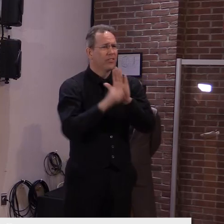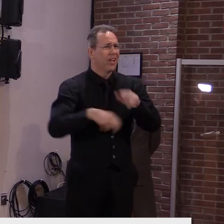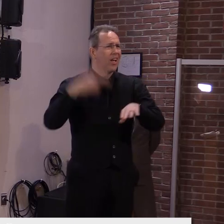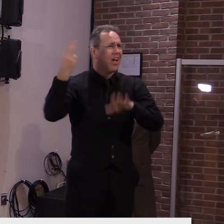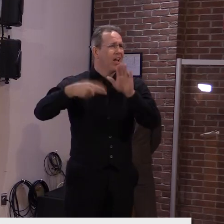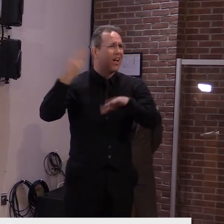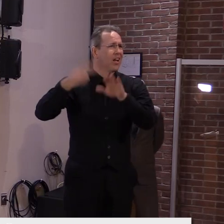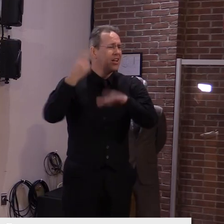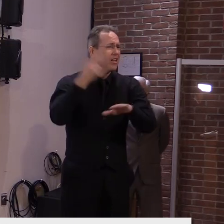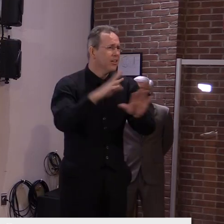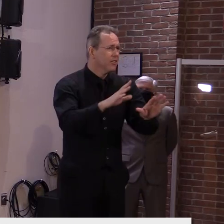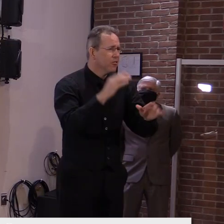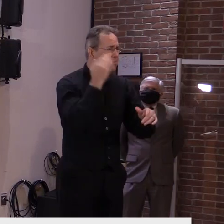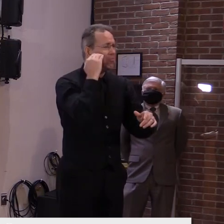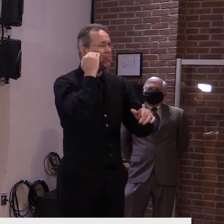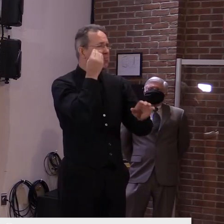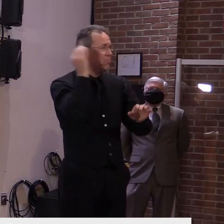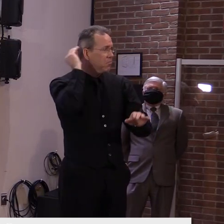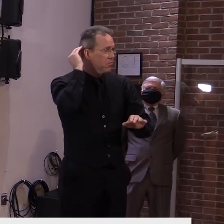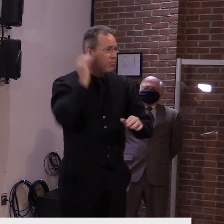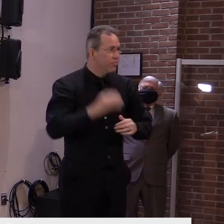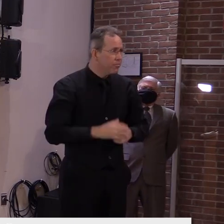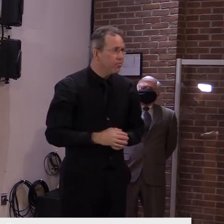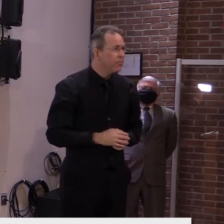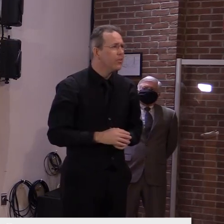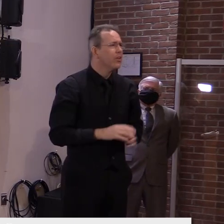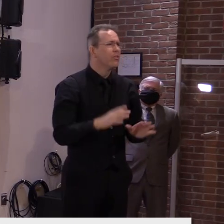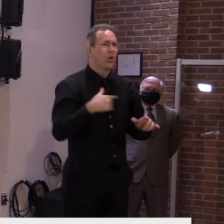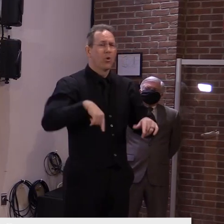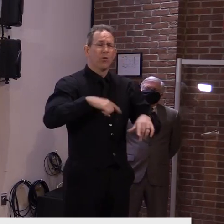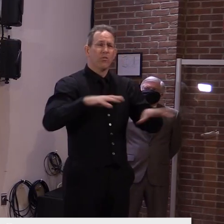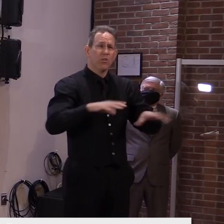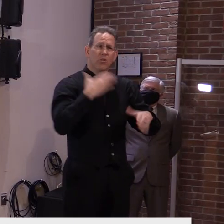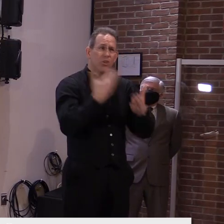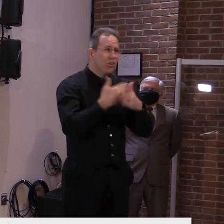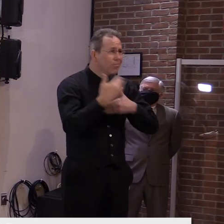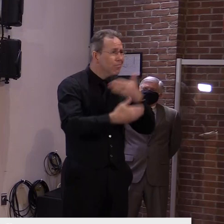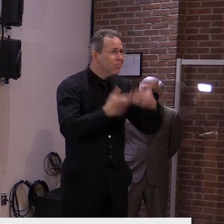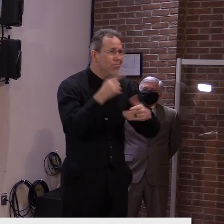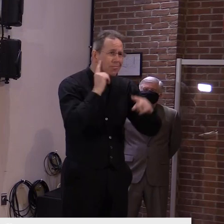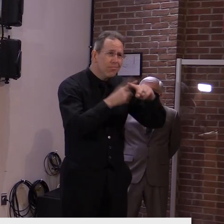from in comparison to other states throughout the country, that's still pretty low.